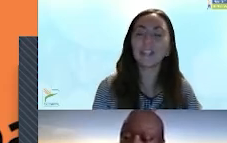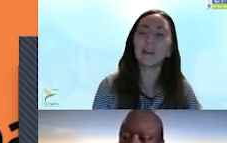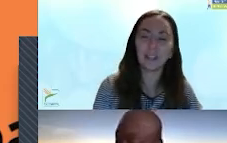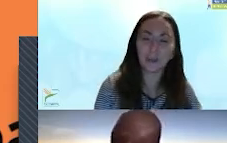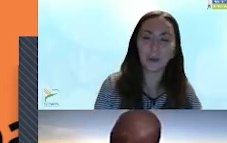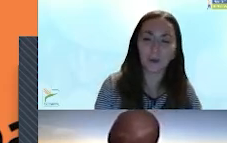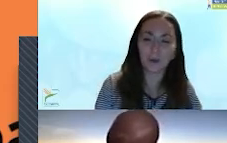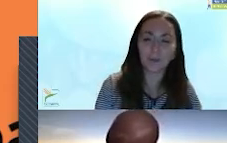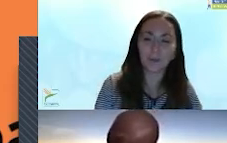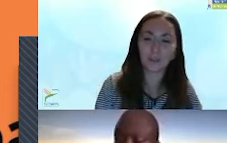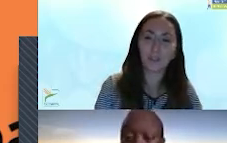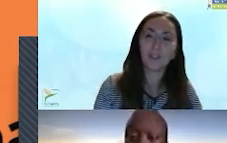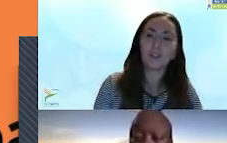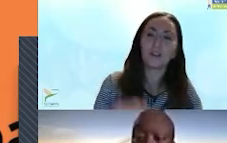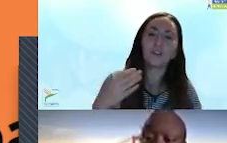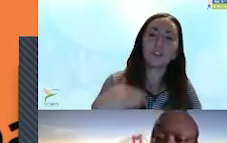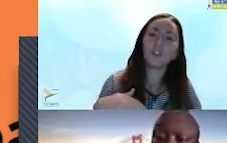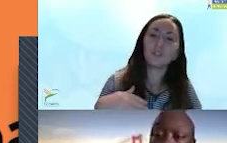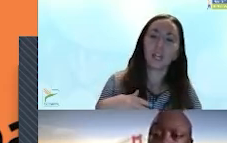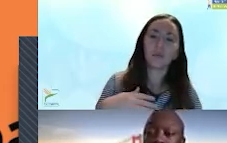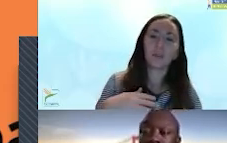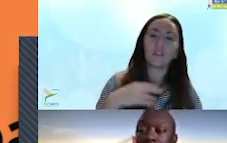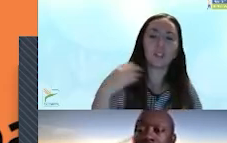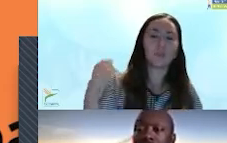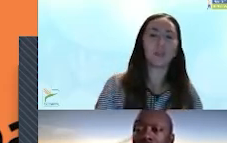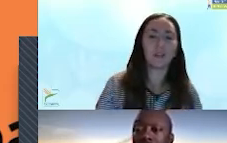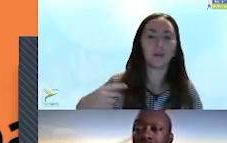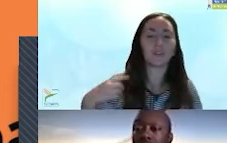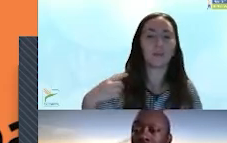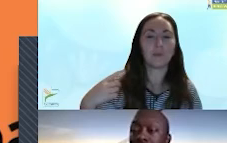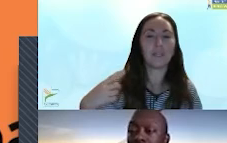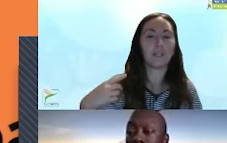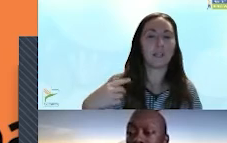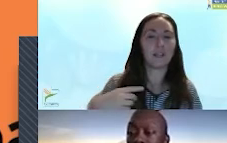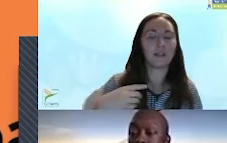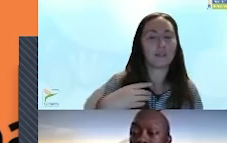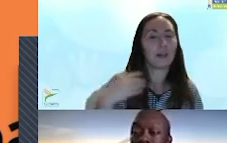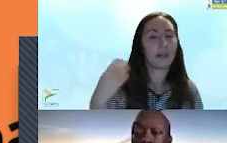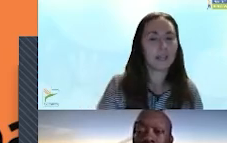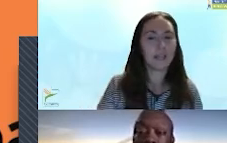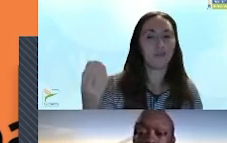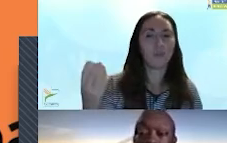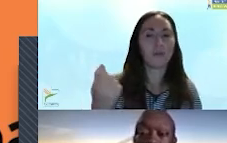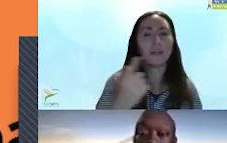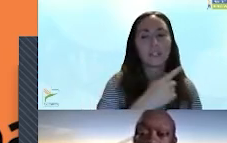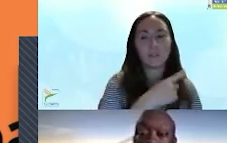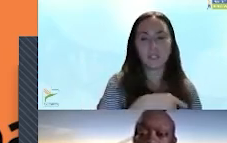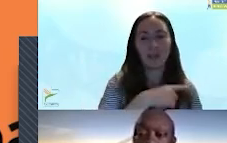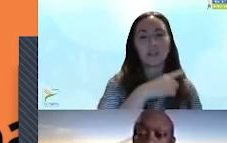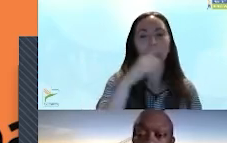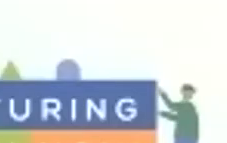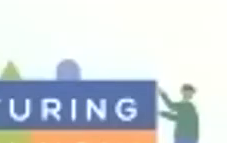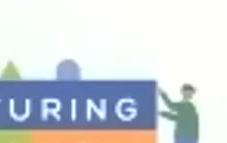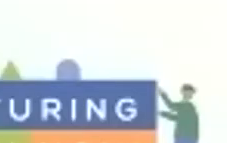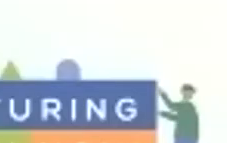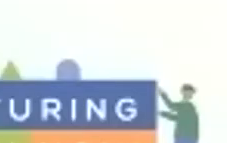So in a bilingual home, could you sign with just one language from the beginning? I.e., if one parent speaks